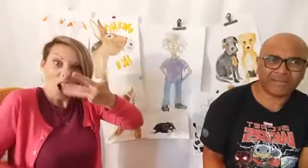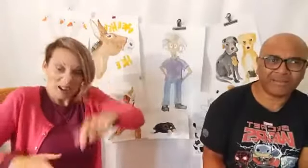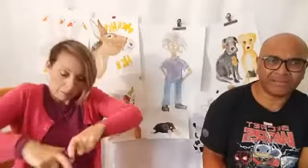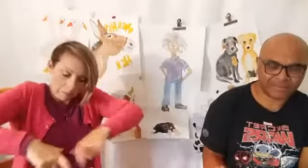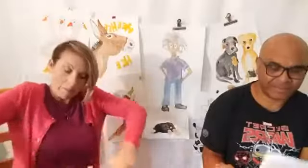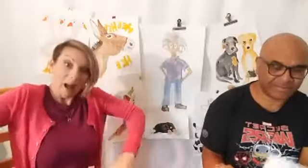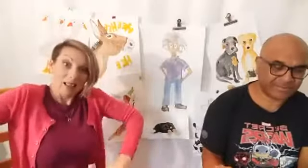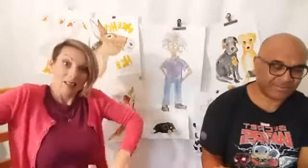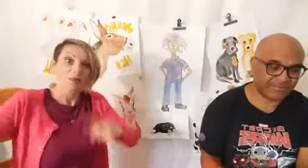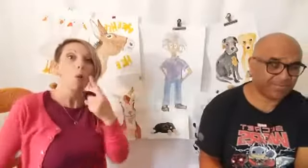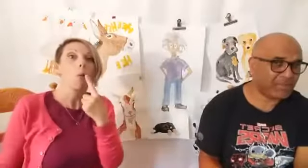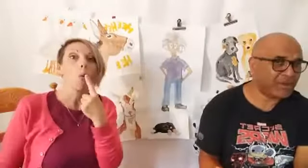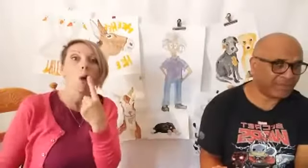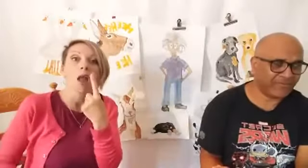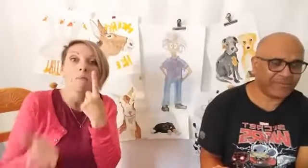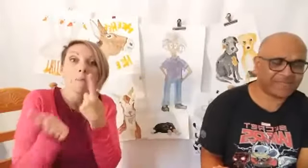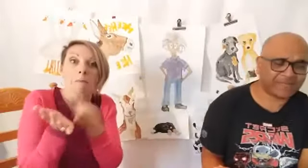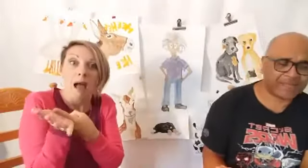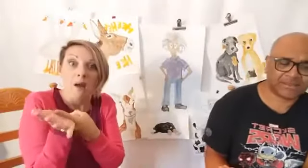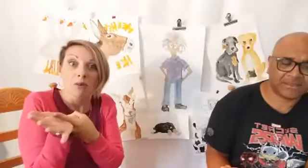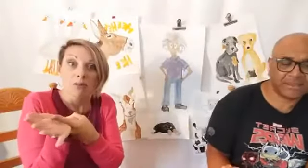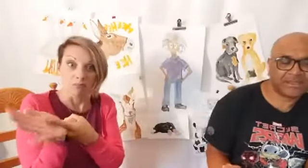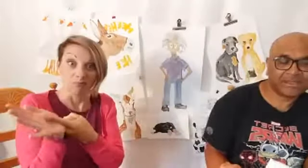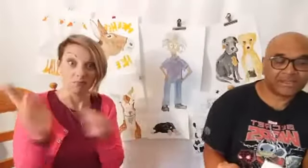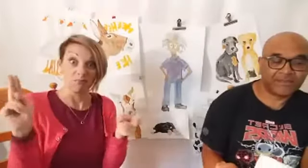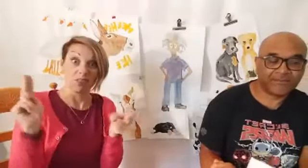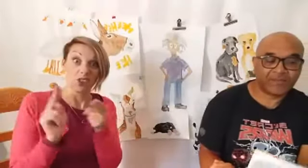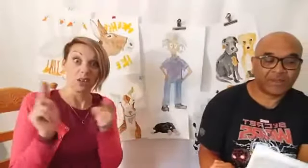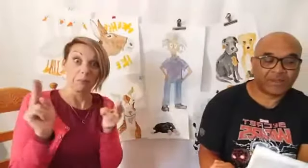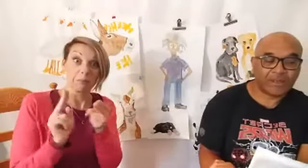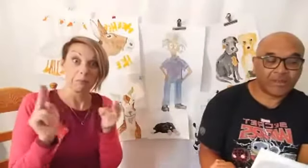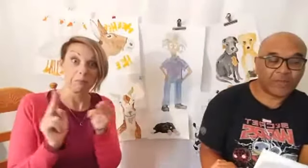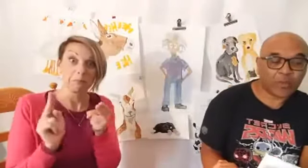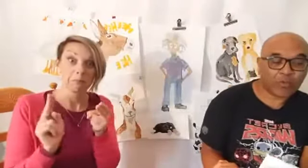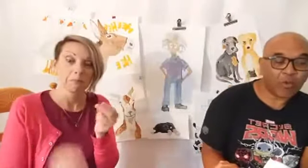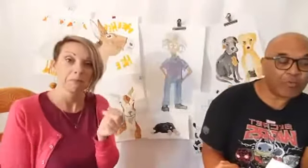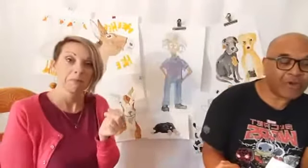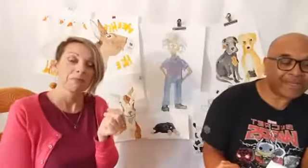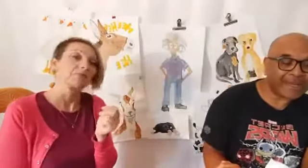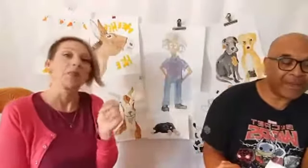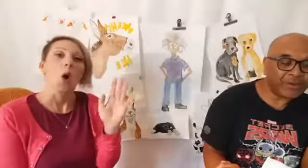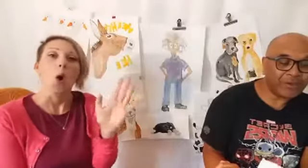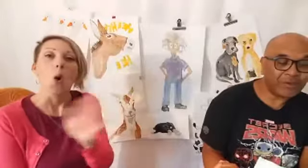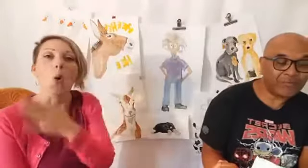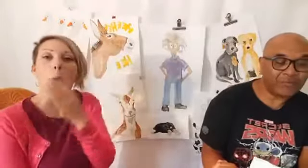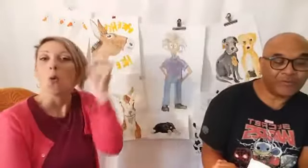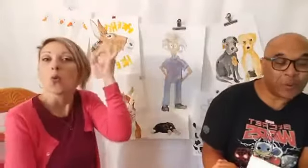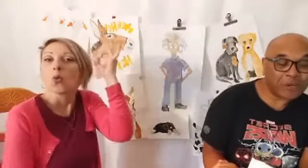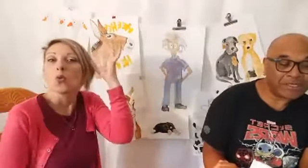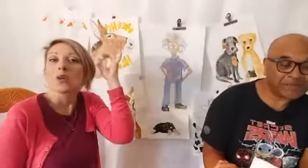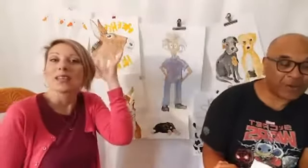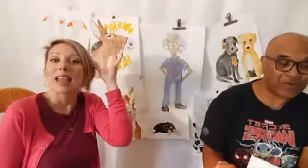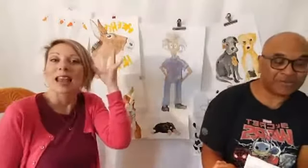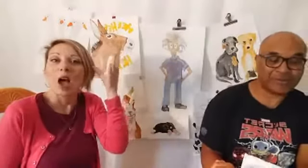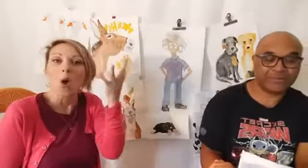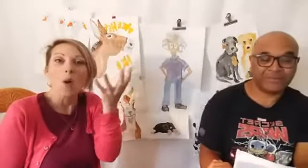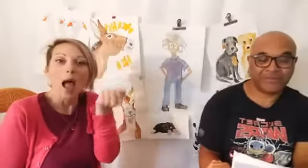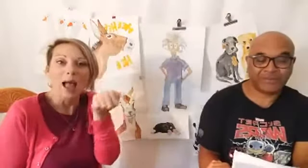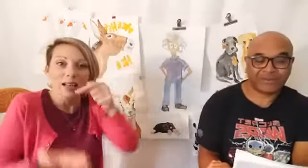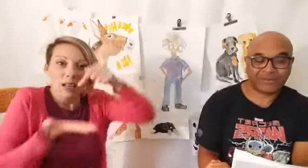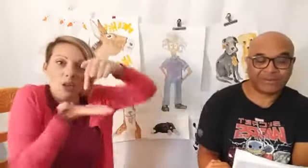Bargain. Bargain for men's pants. They were all bright yellow with twirly spots on